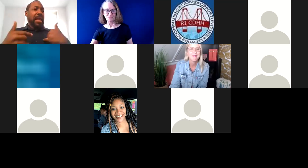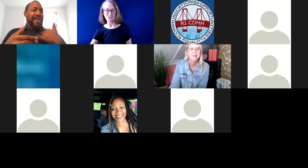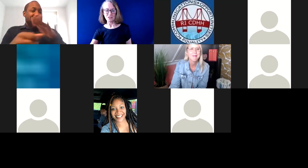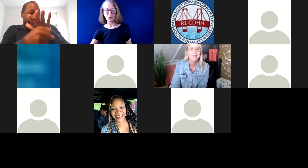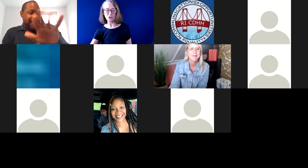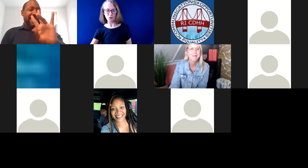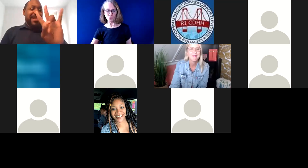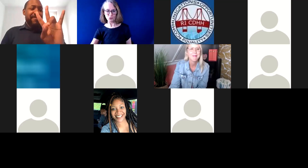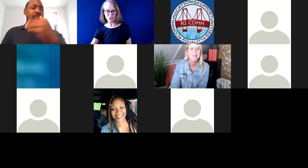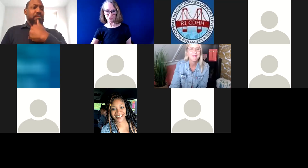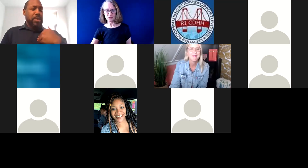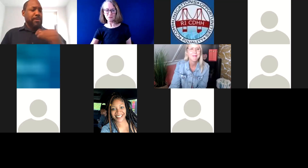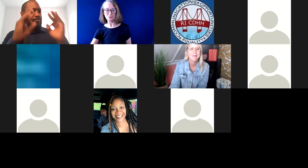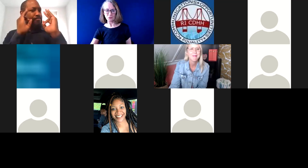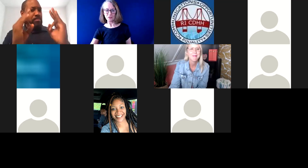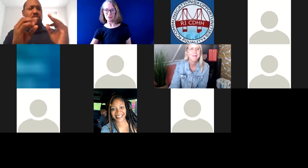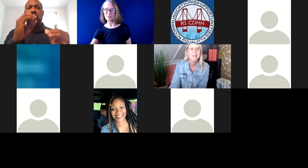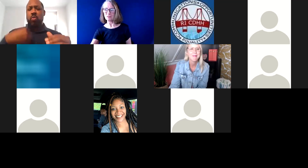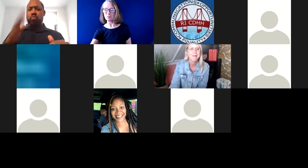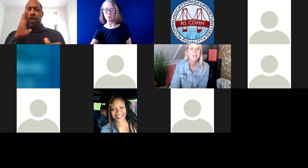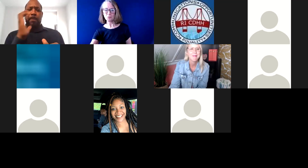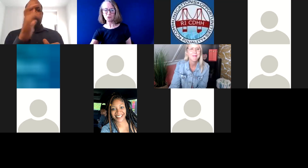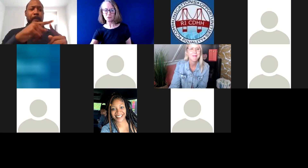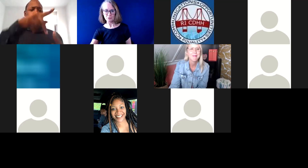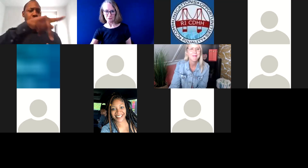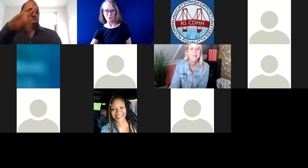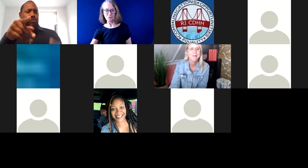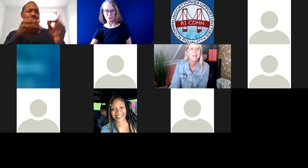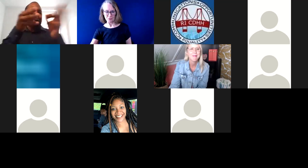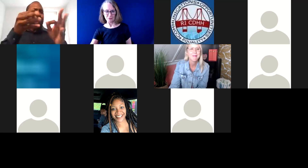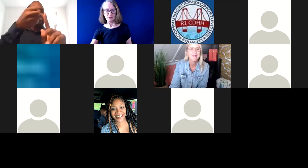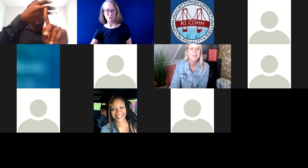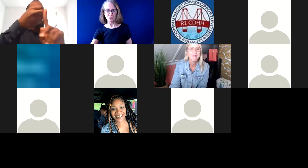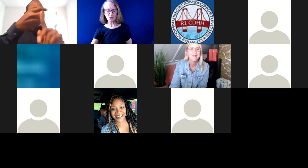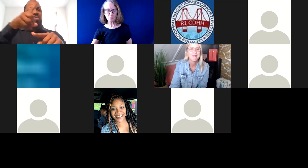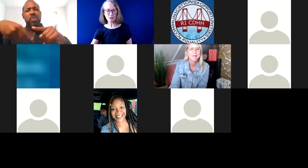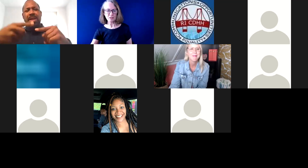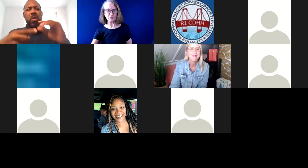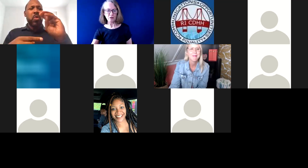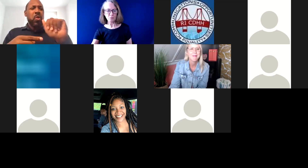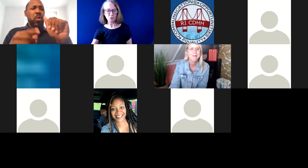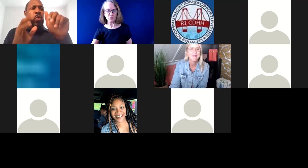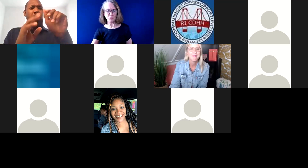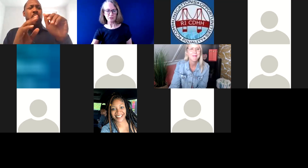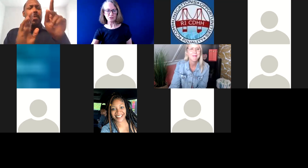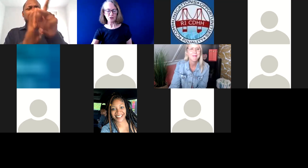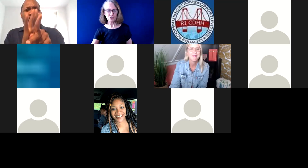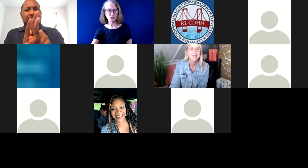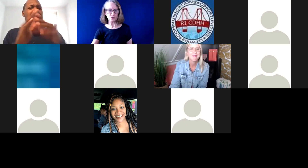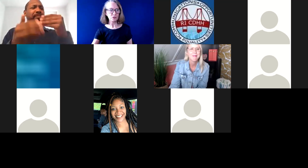So now we know who's here. We have 7 people. So I'm going to go back to the PowerPoint and talk to you a little